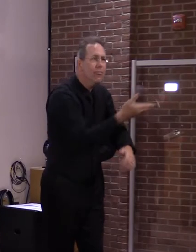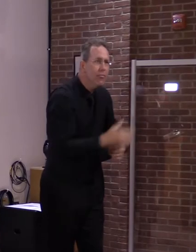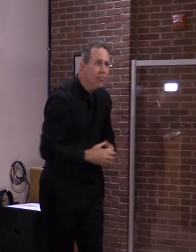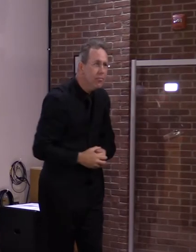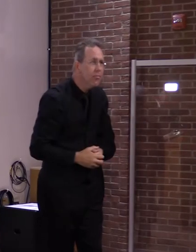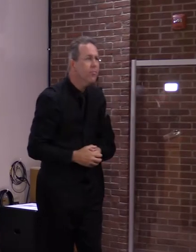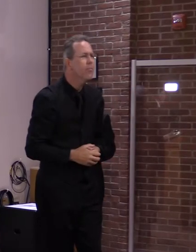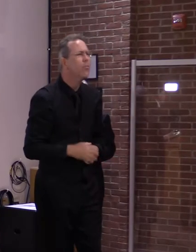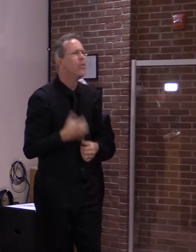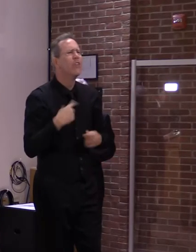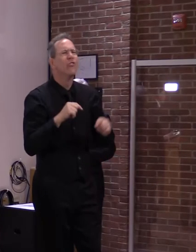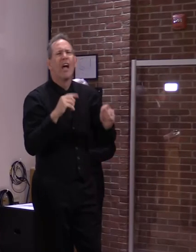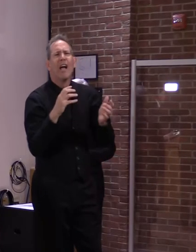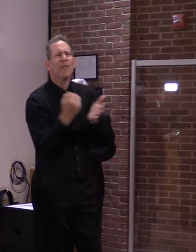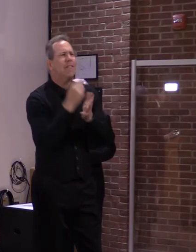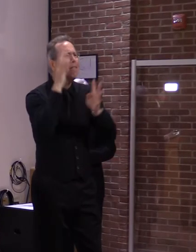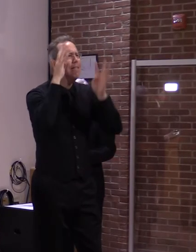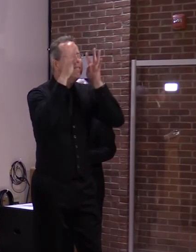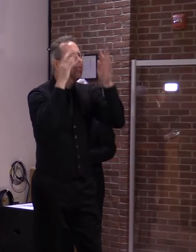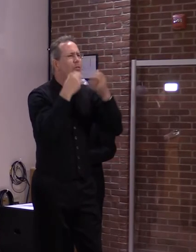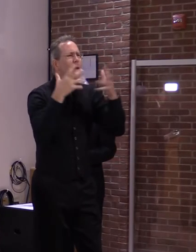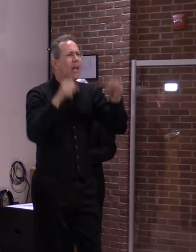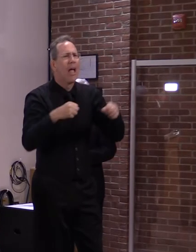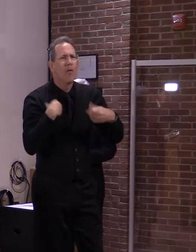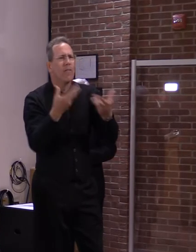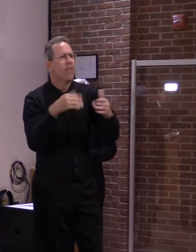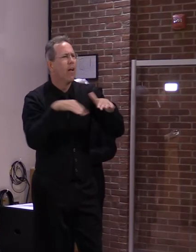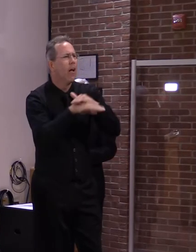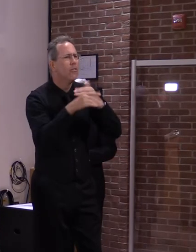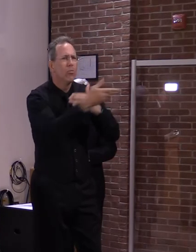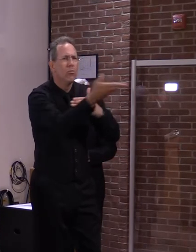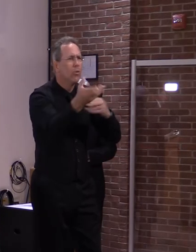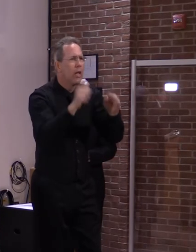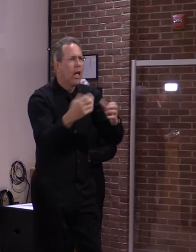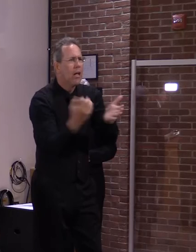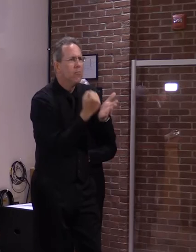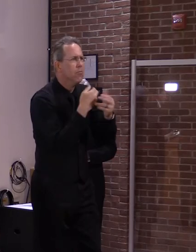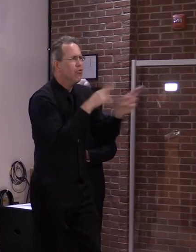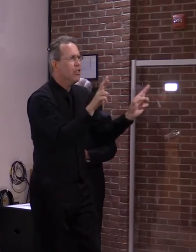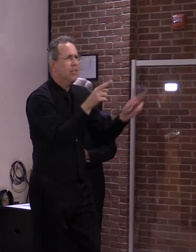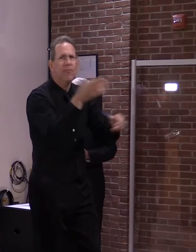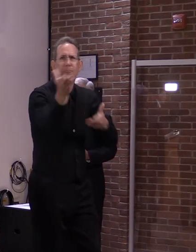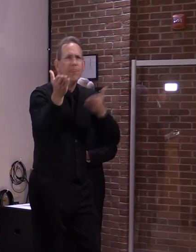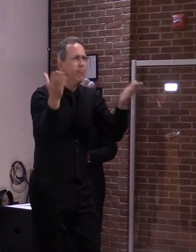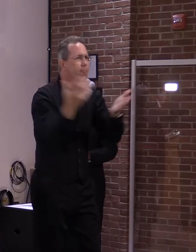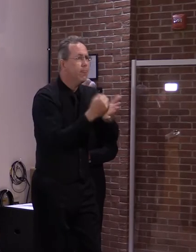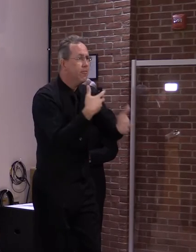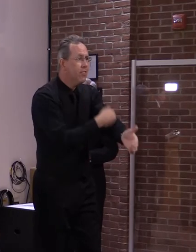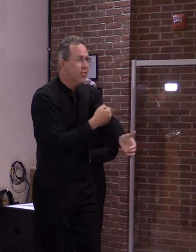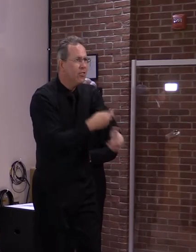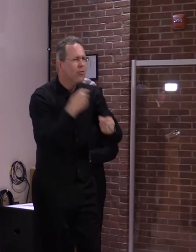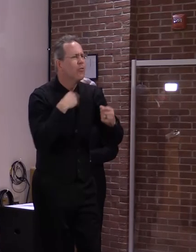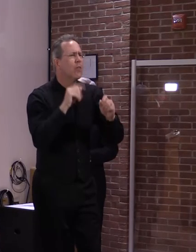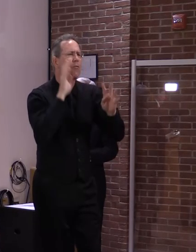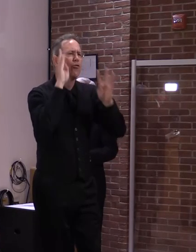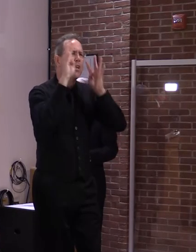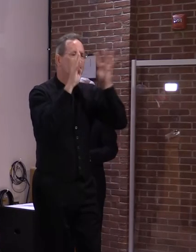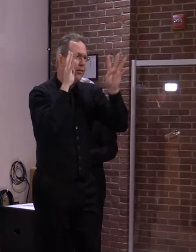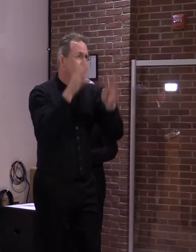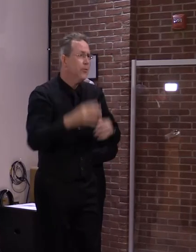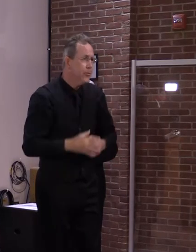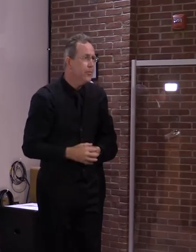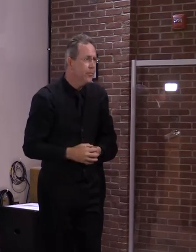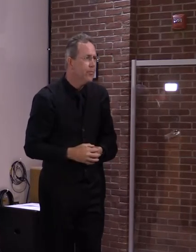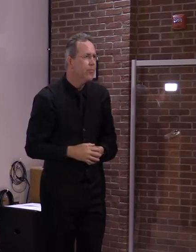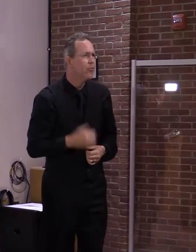again, what works for us, what doesn't, and keep being creative and trying to do whatever we can to